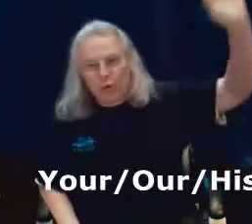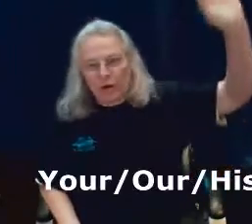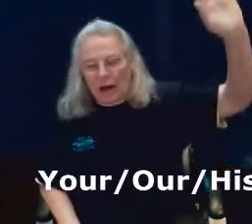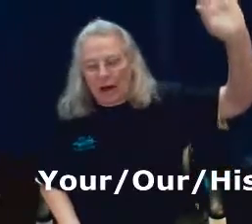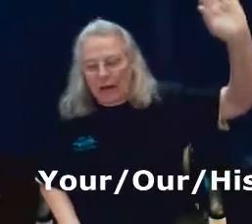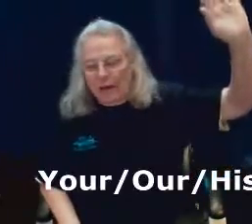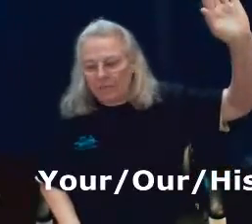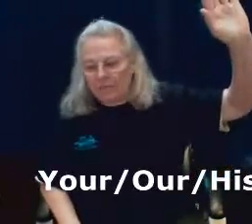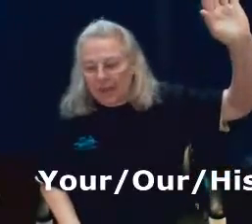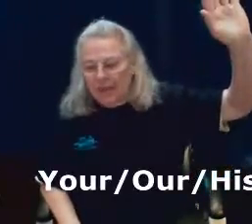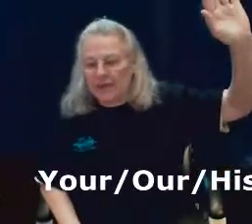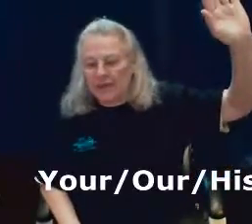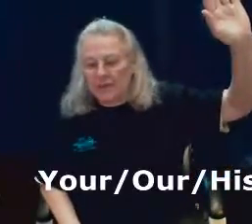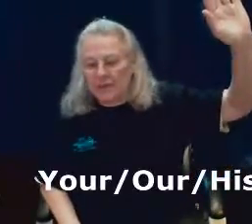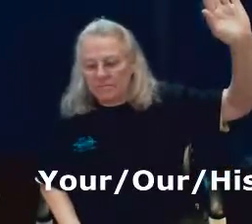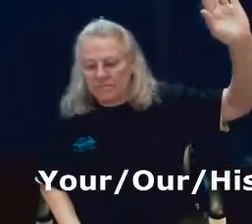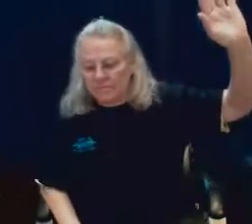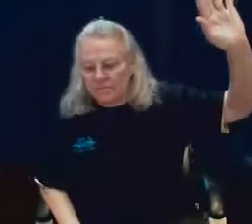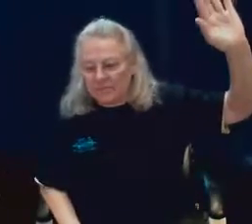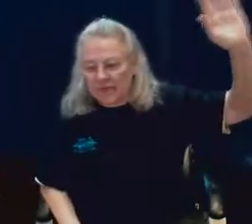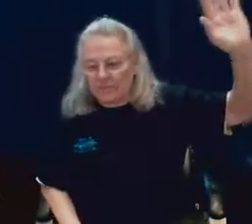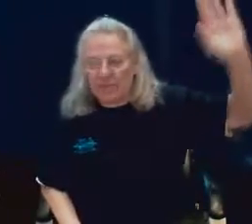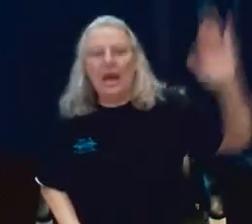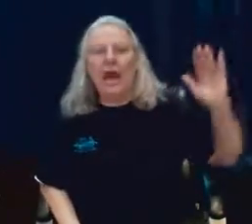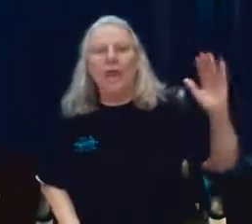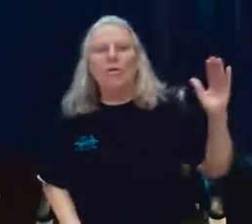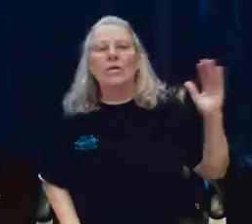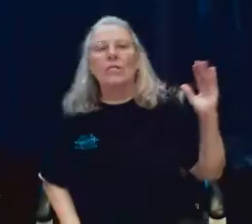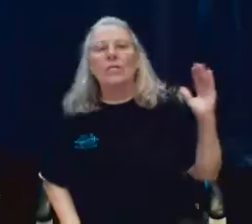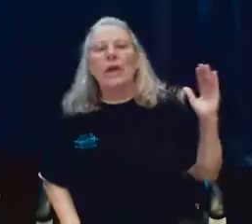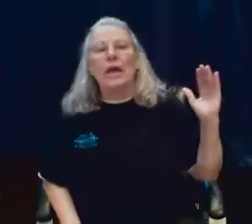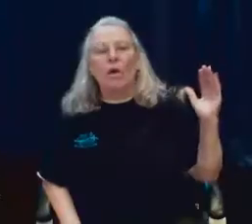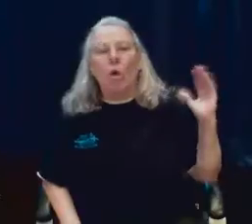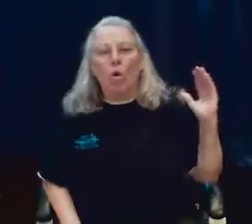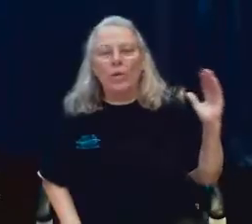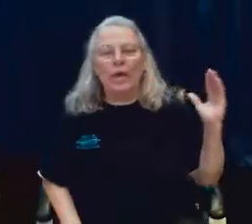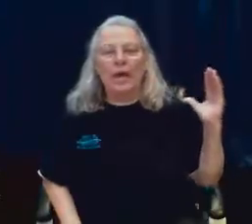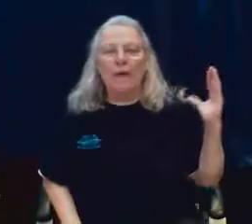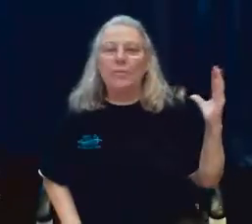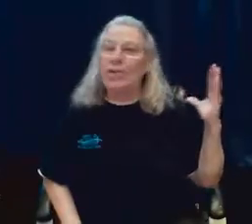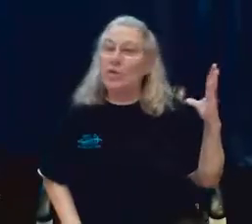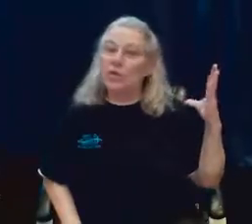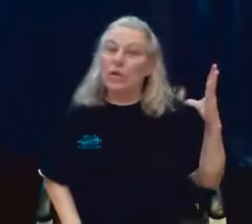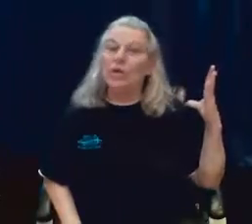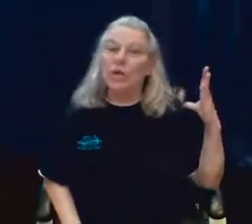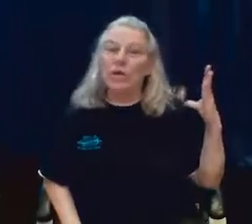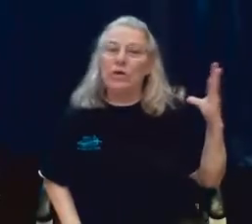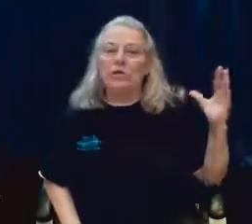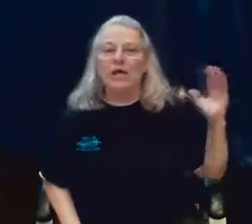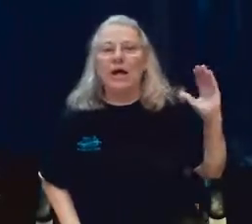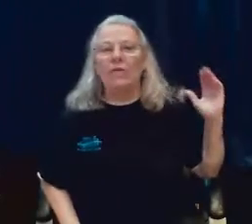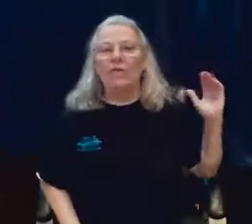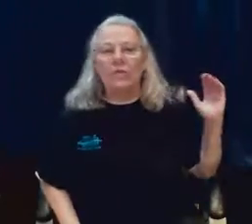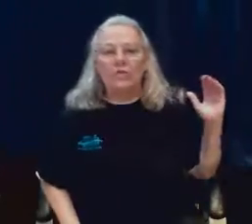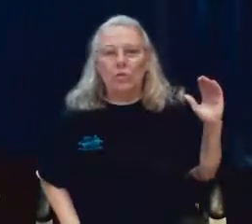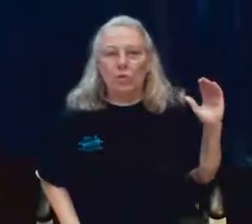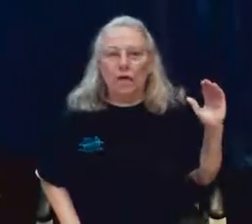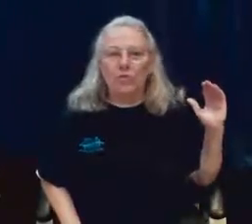toward God, his, same thing, our, open hand because you're including yourself, so come